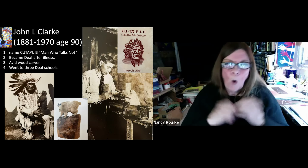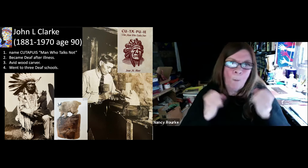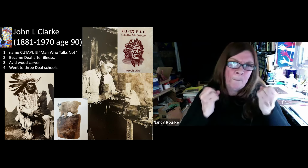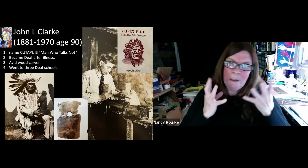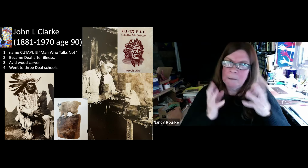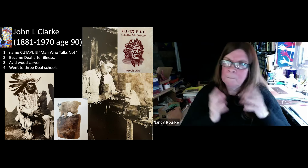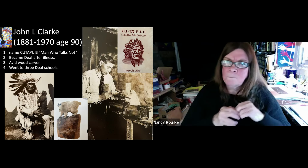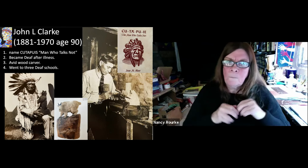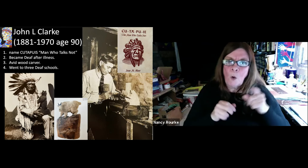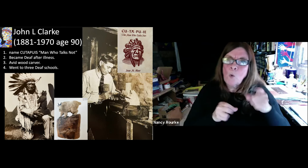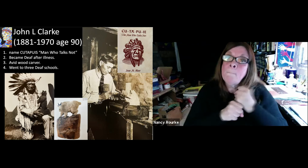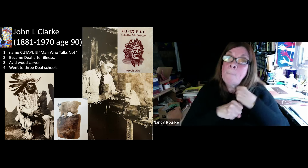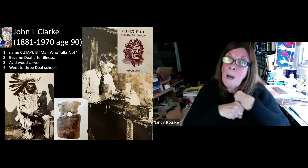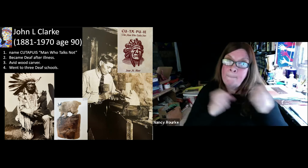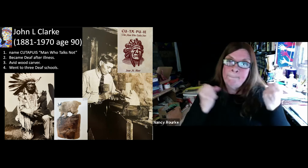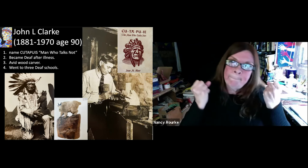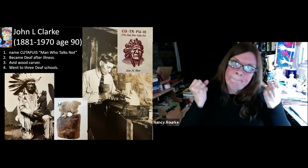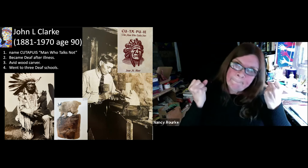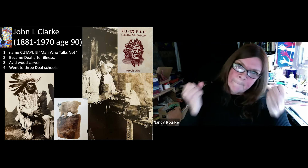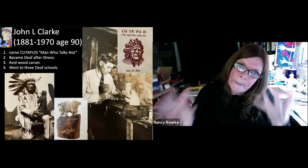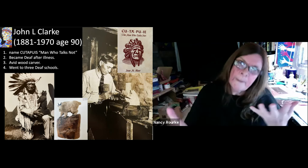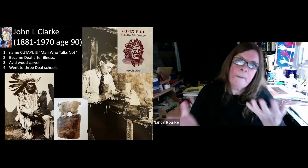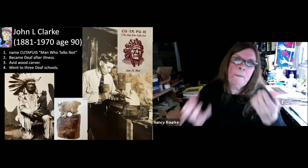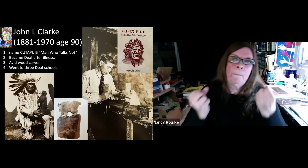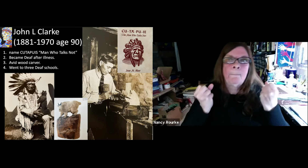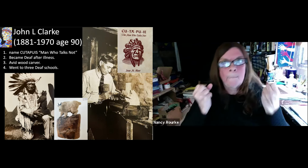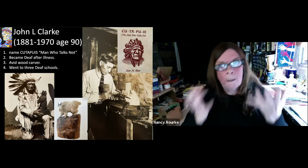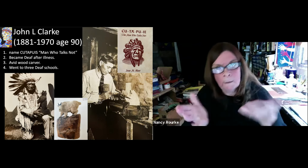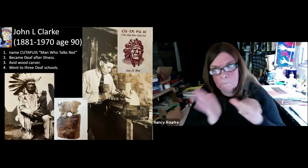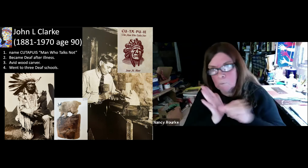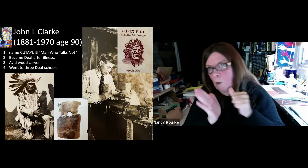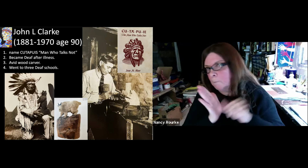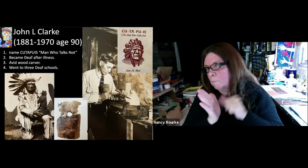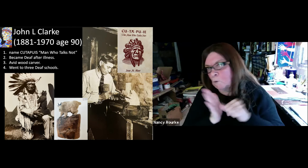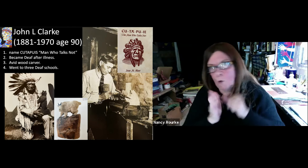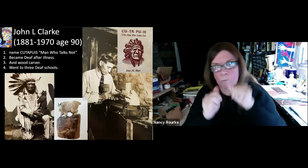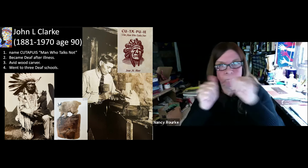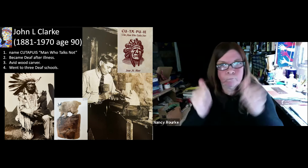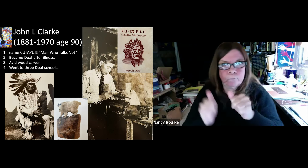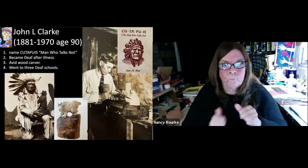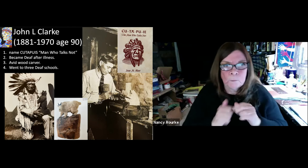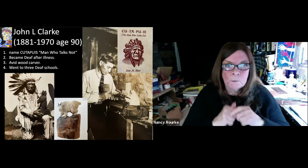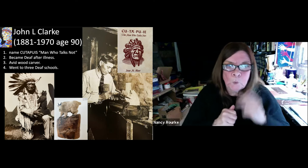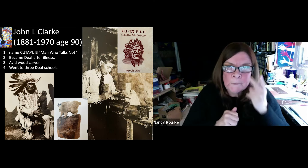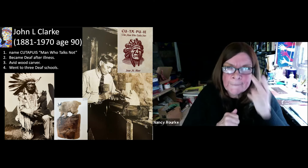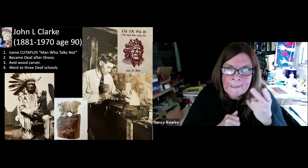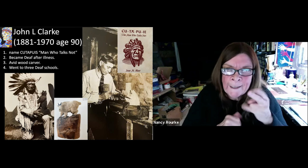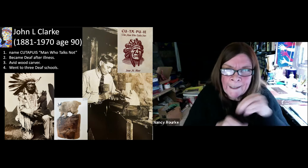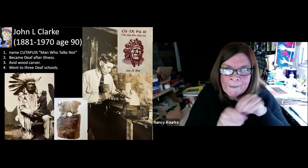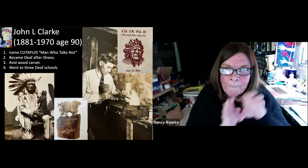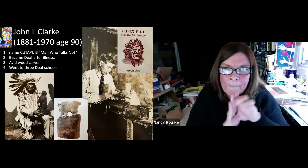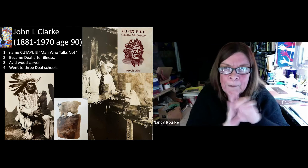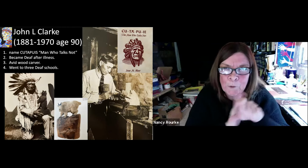here. Almost looks like buffalo. He watched eagles. Very carefully. And he produced. Many.